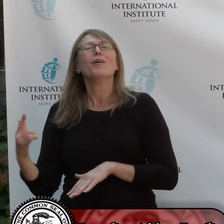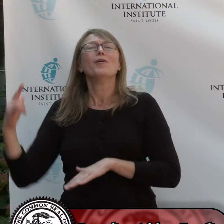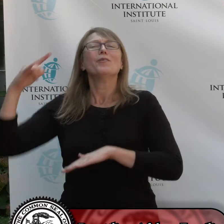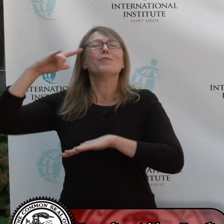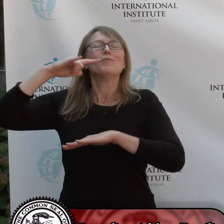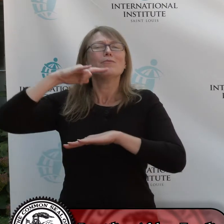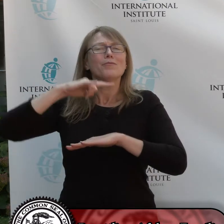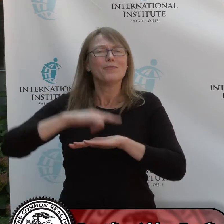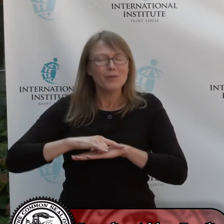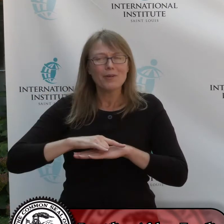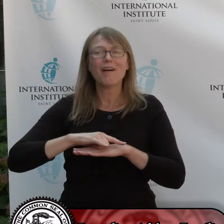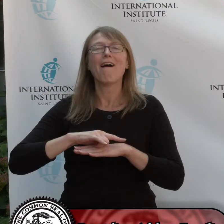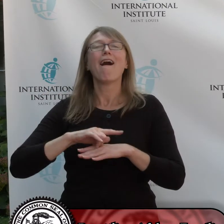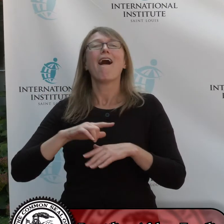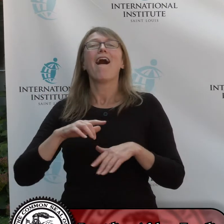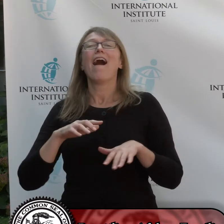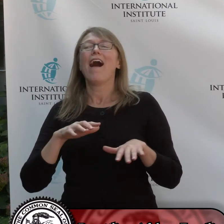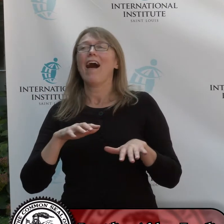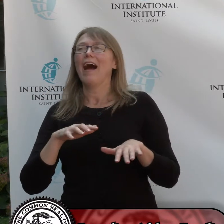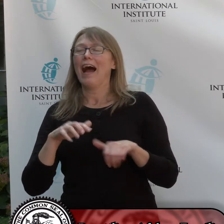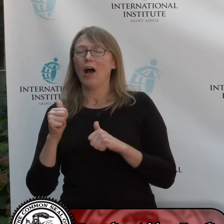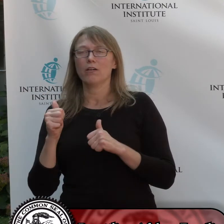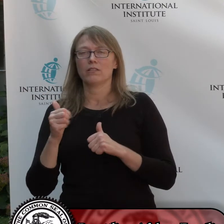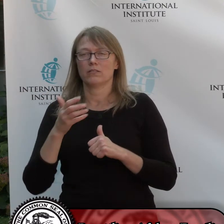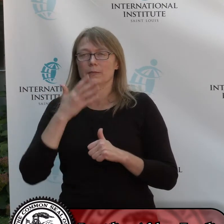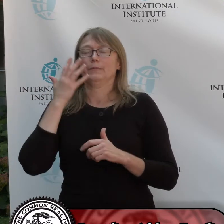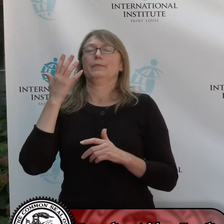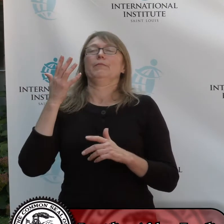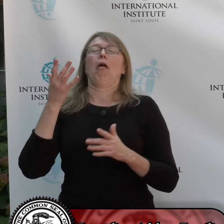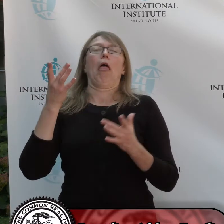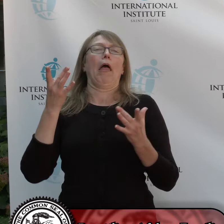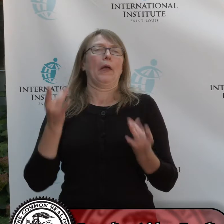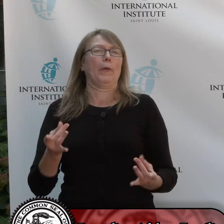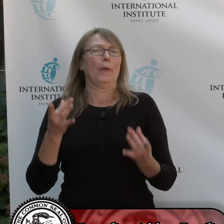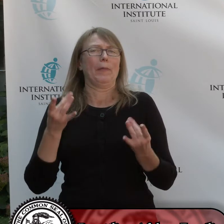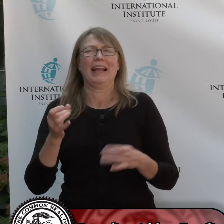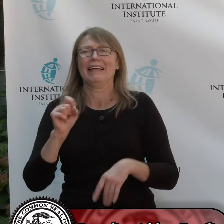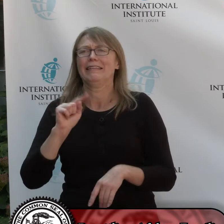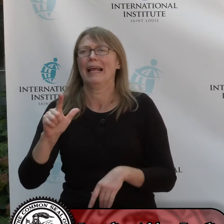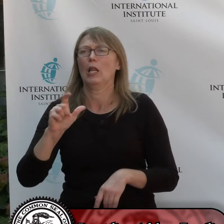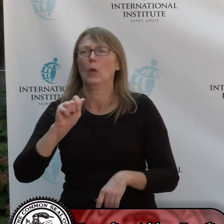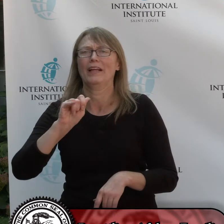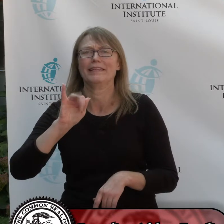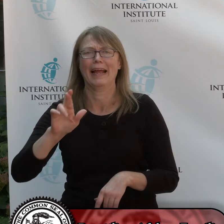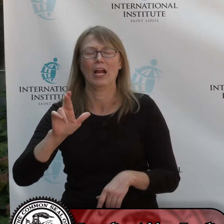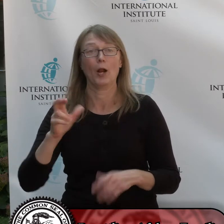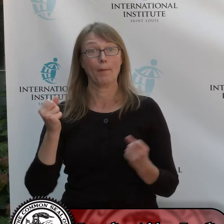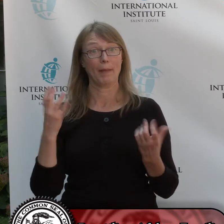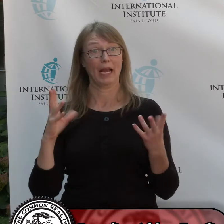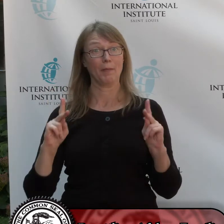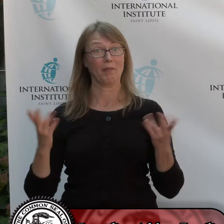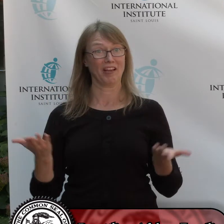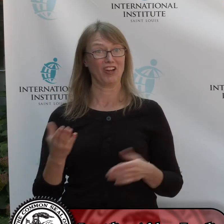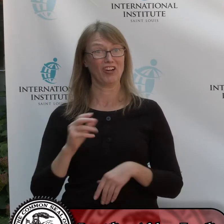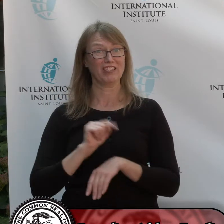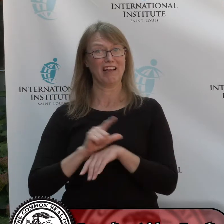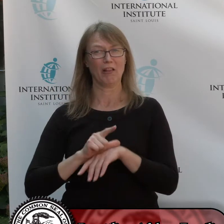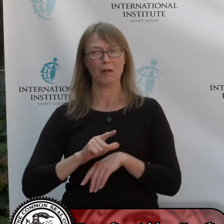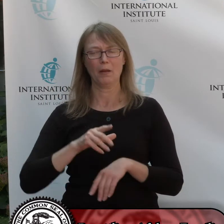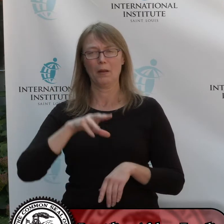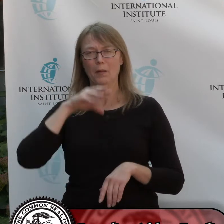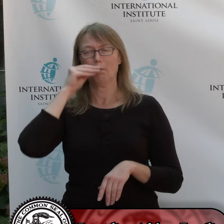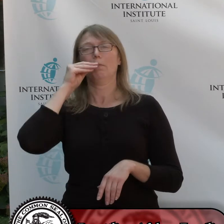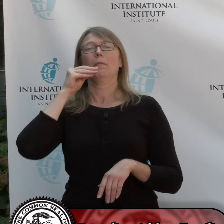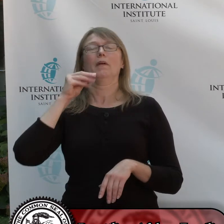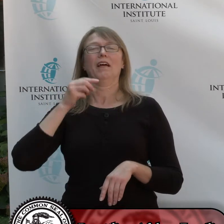evening St. Louis air. A lot of us complain about the humidity, but for me on that specific day, humidity meant the next chapter in